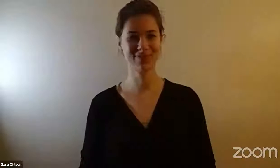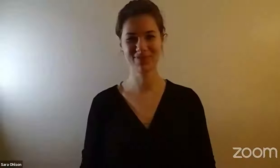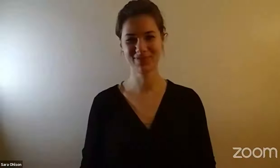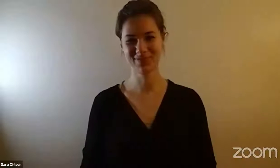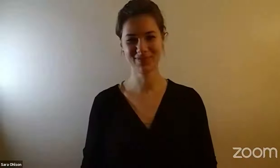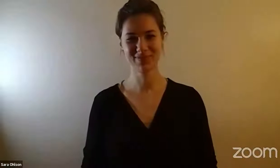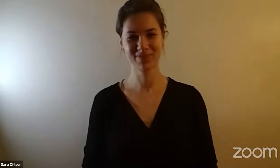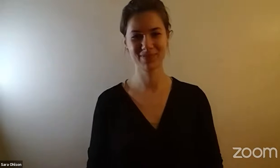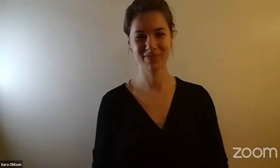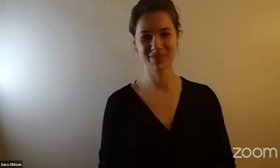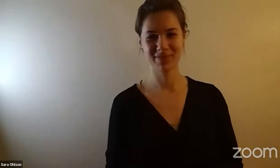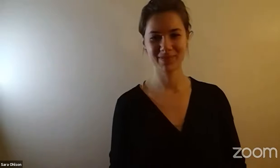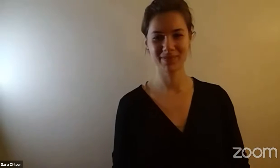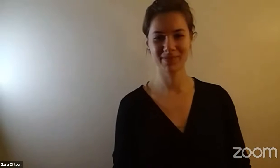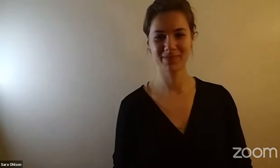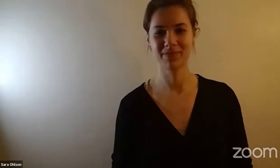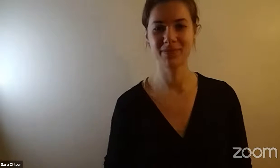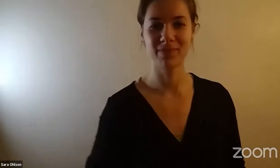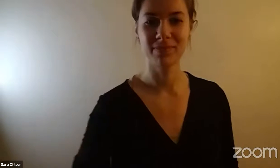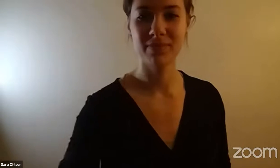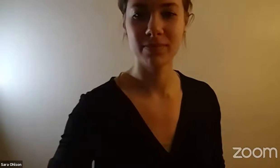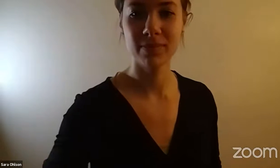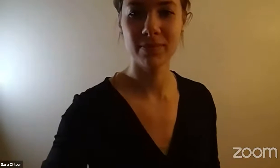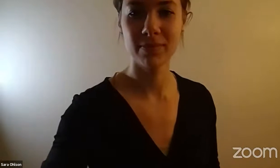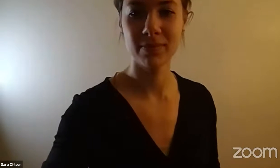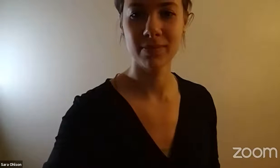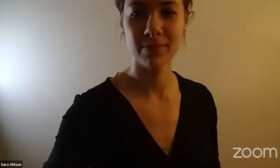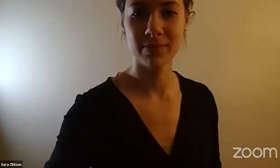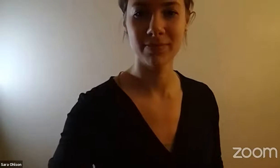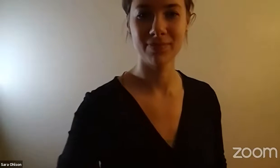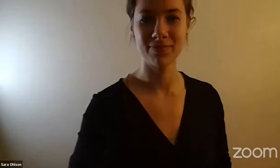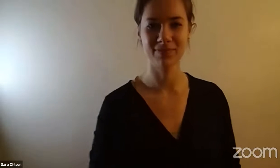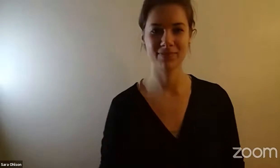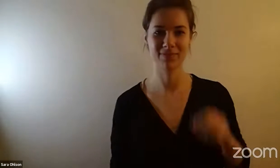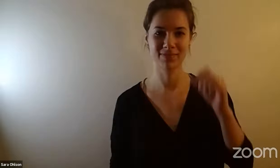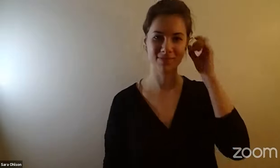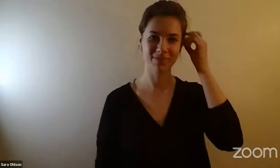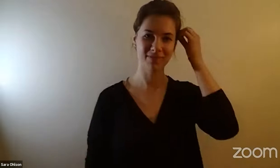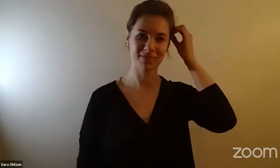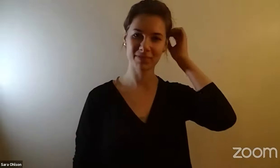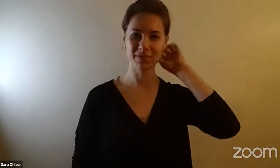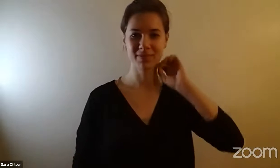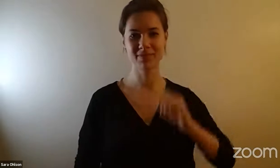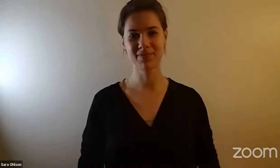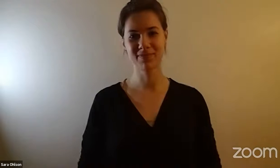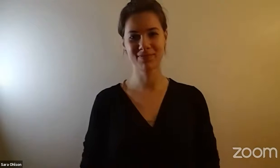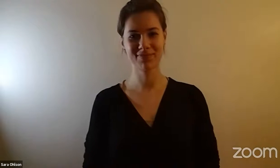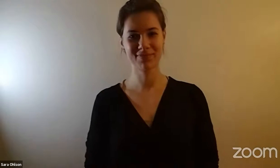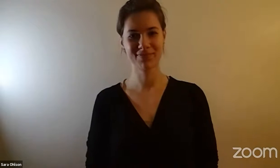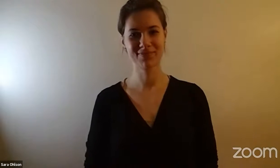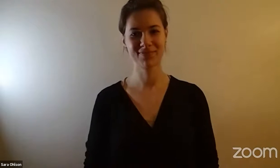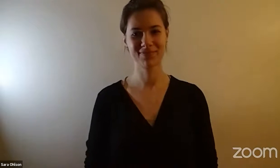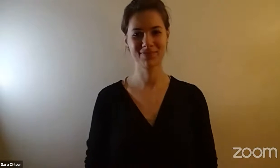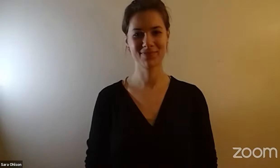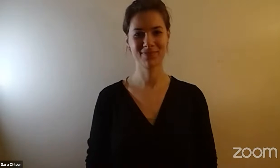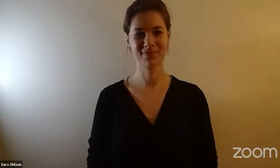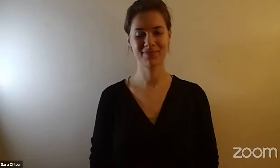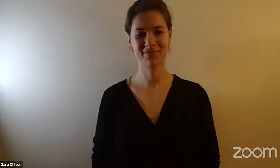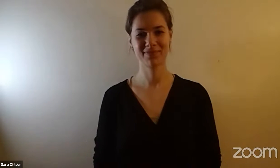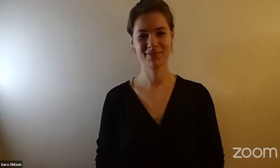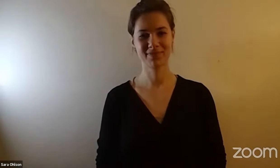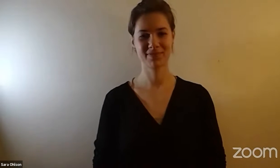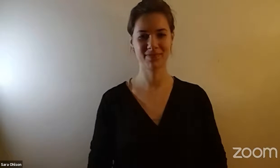All right. Now, some of these carols are like lullabies, like that tune that we just had, and so it kind of lilts along